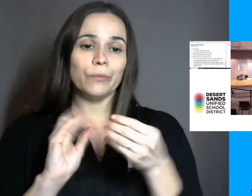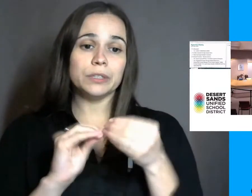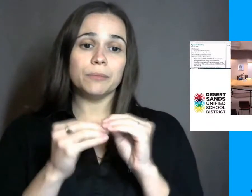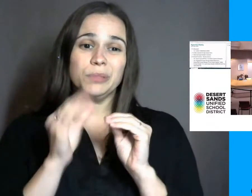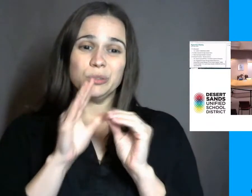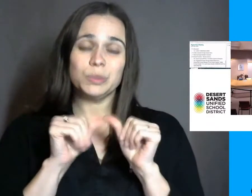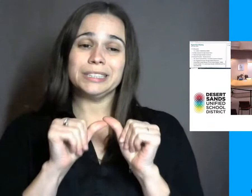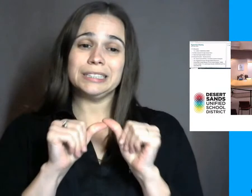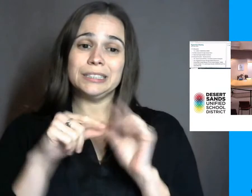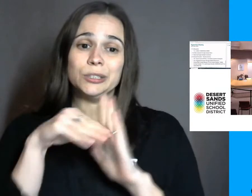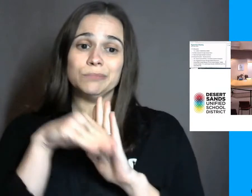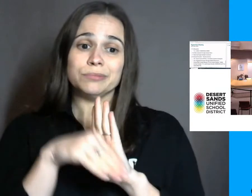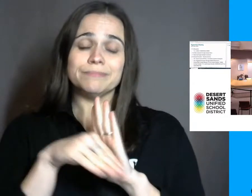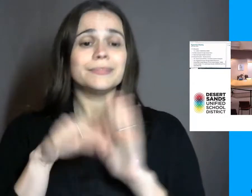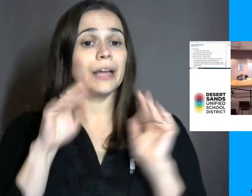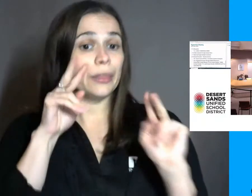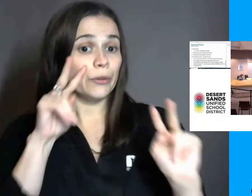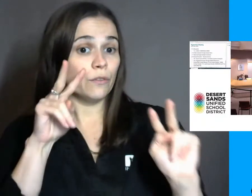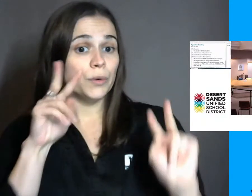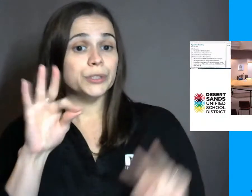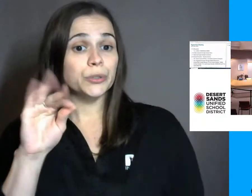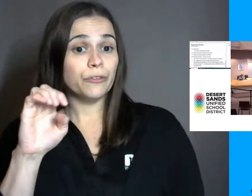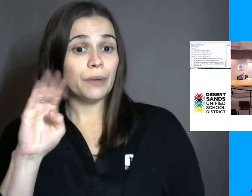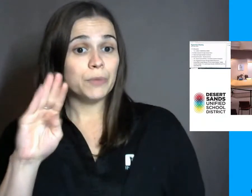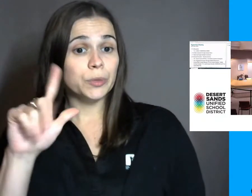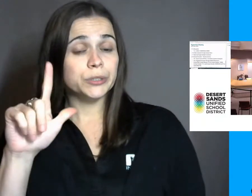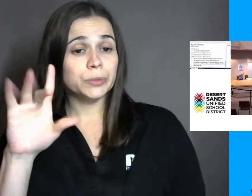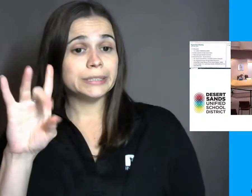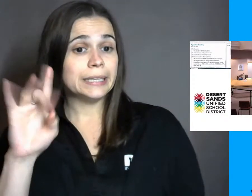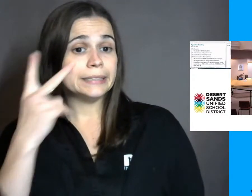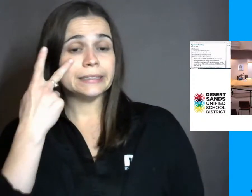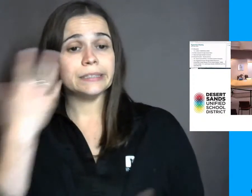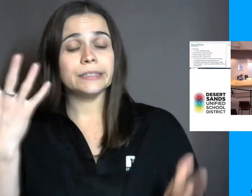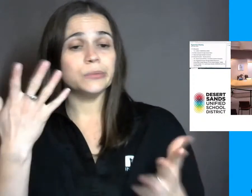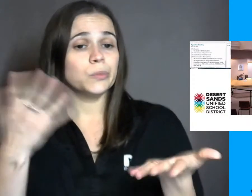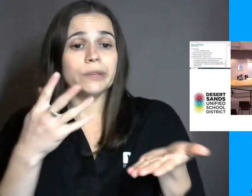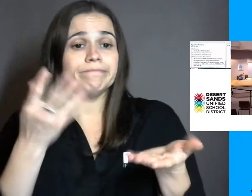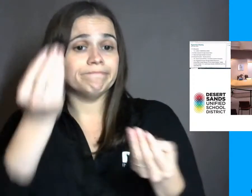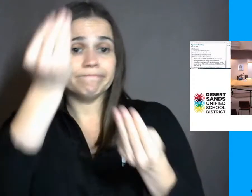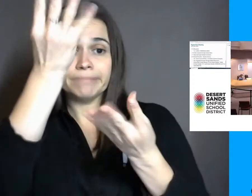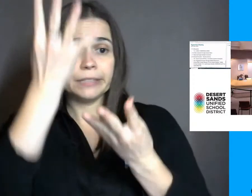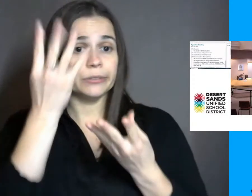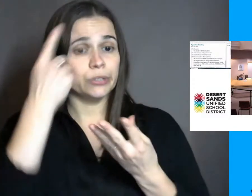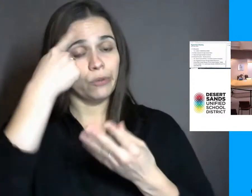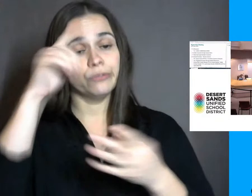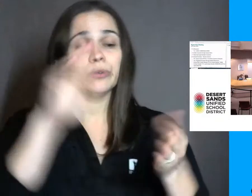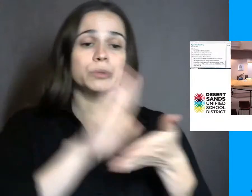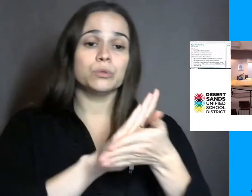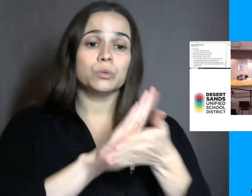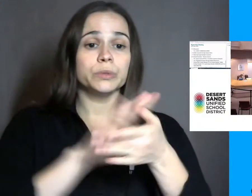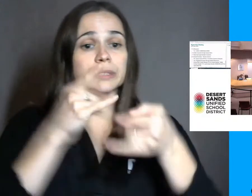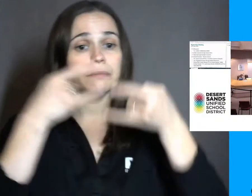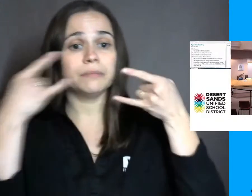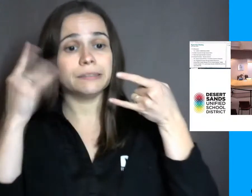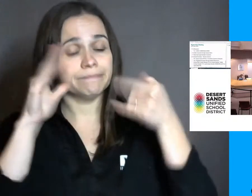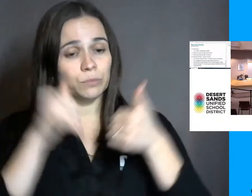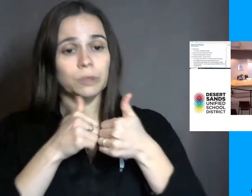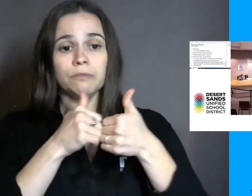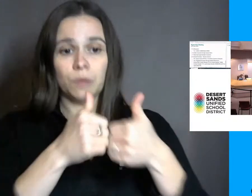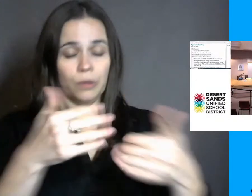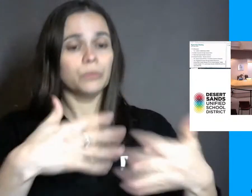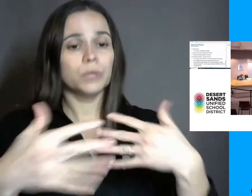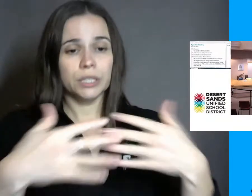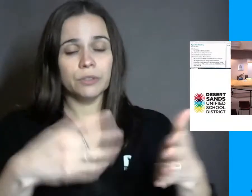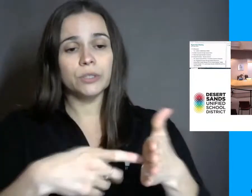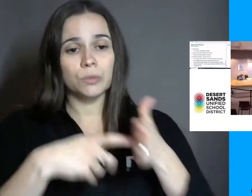February 28th to see what our directions are for the schools and masks, and to follow along with what is required of